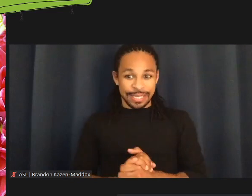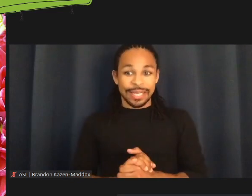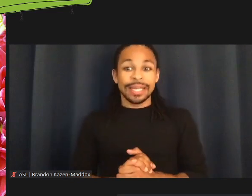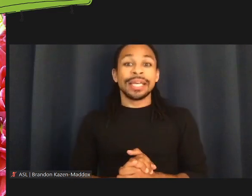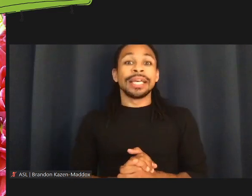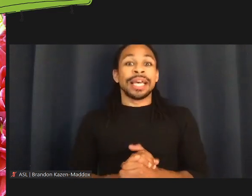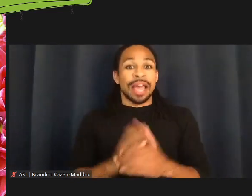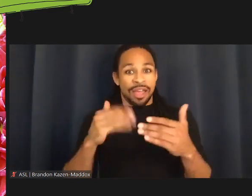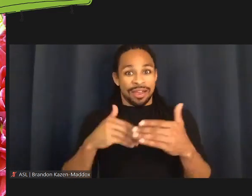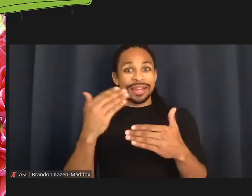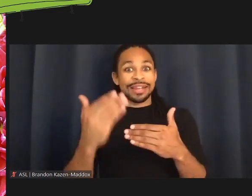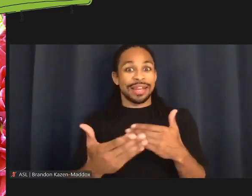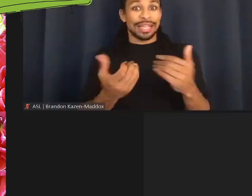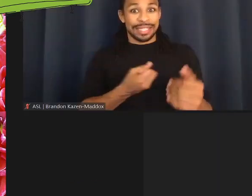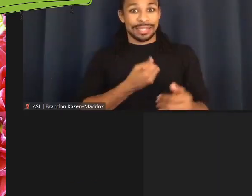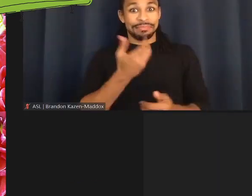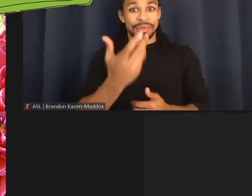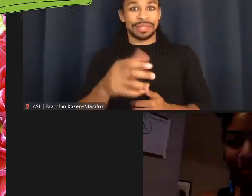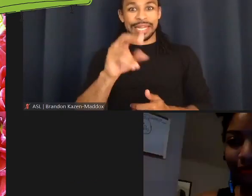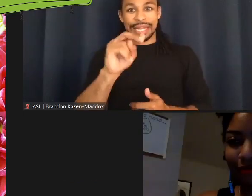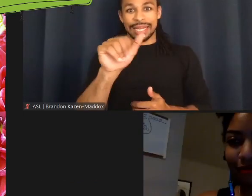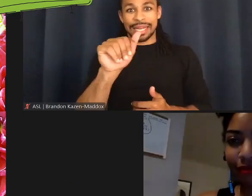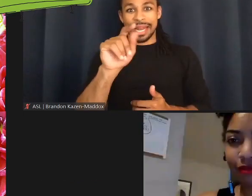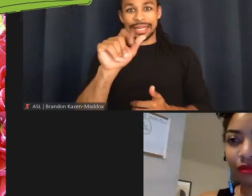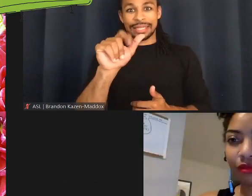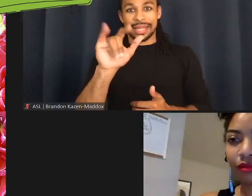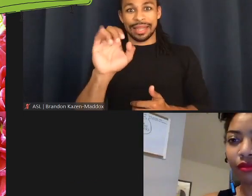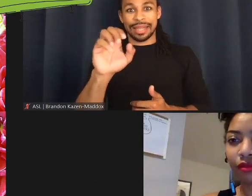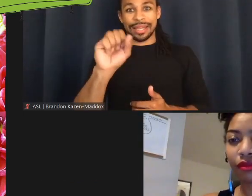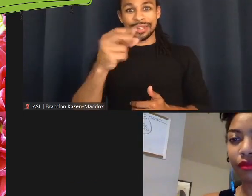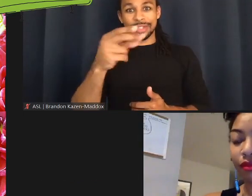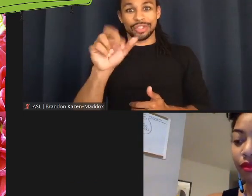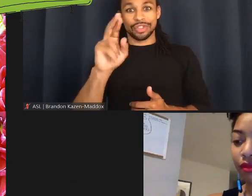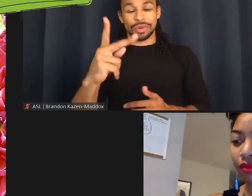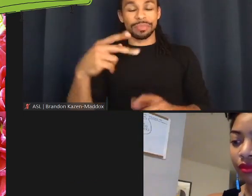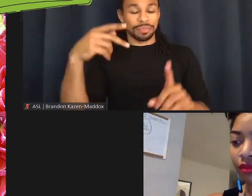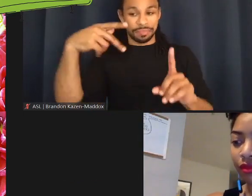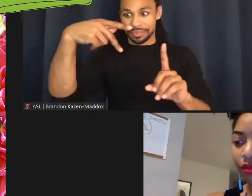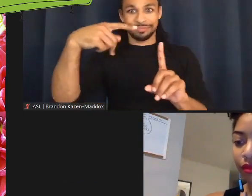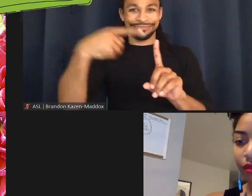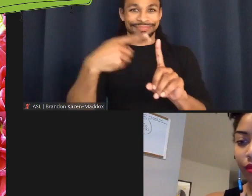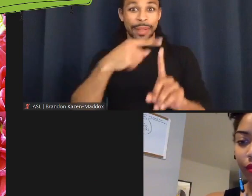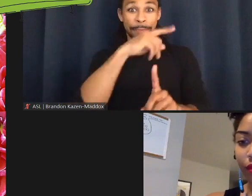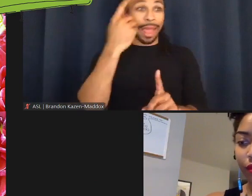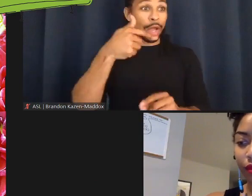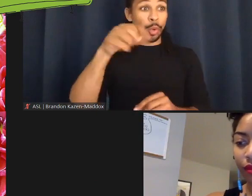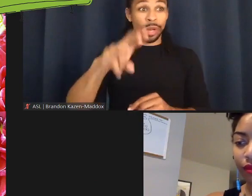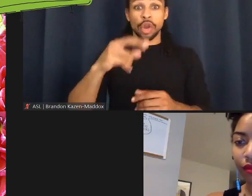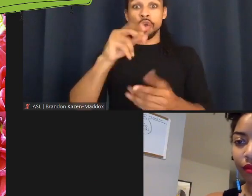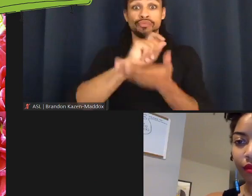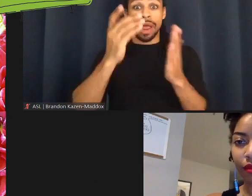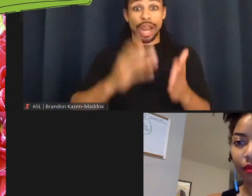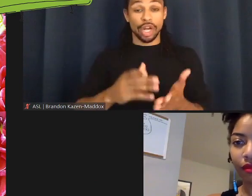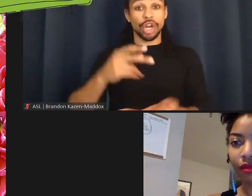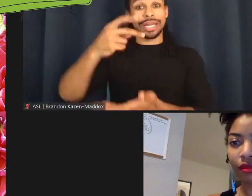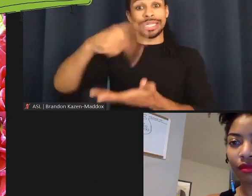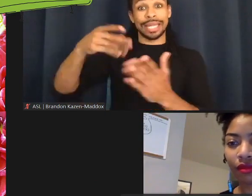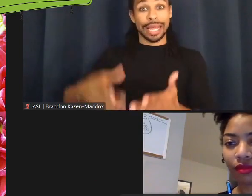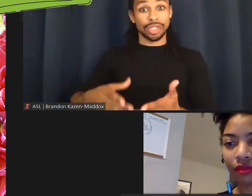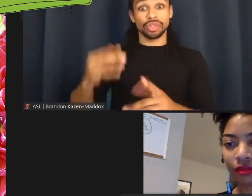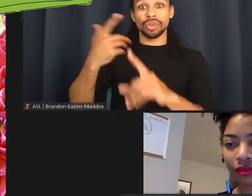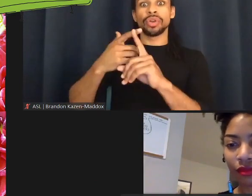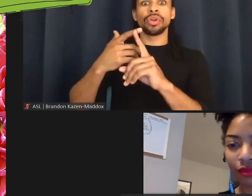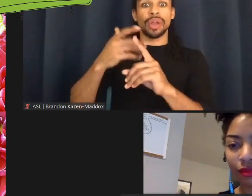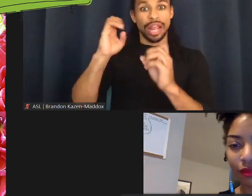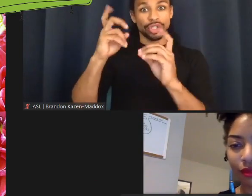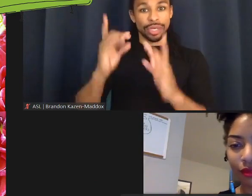poet is Natalie Sharp. She is a Black queer writer, dancer, and educator hailing from Savannah,